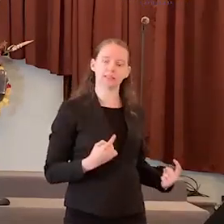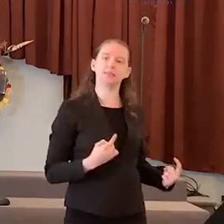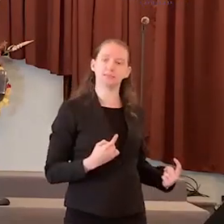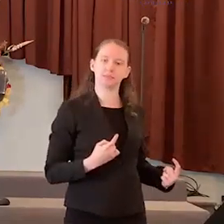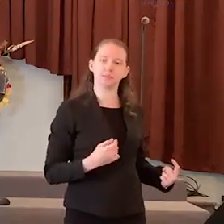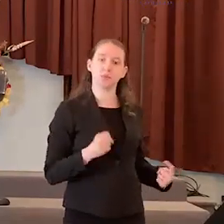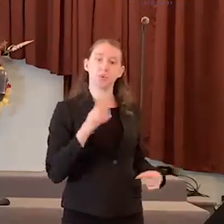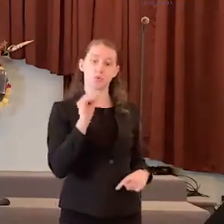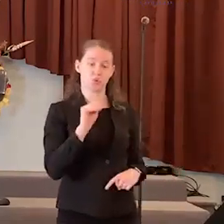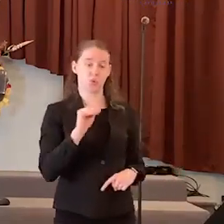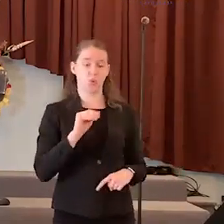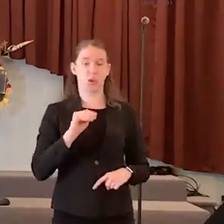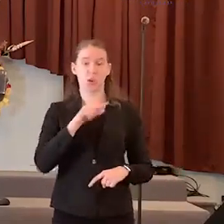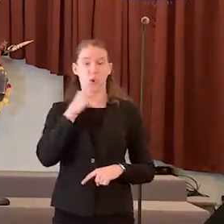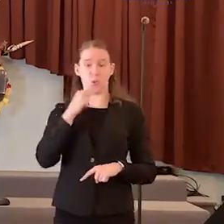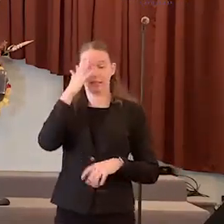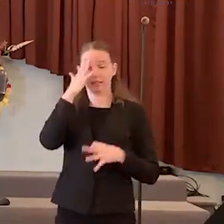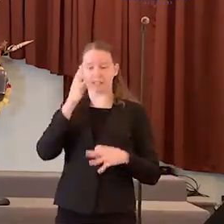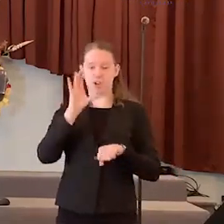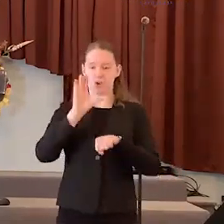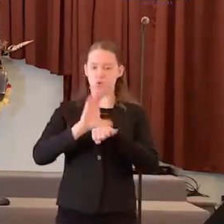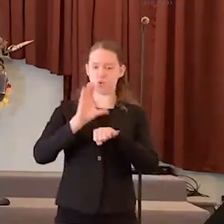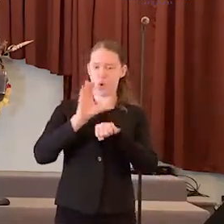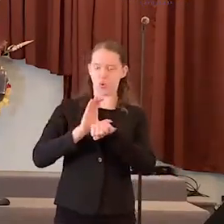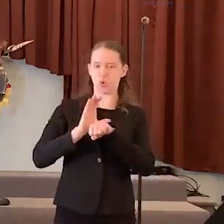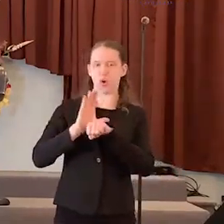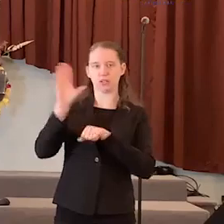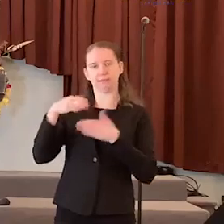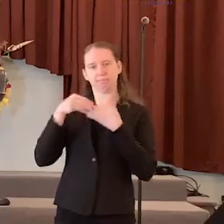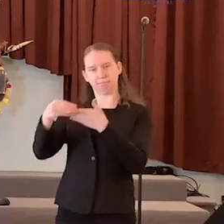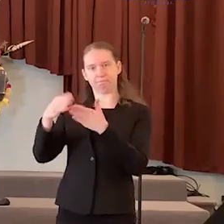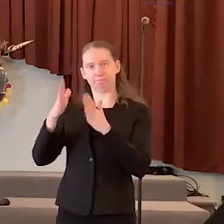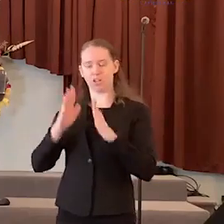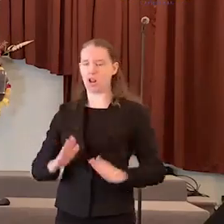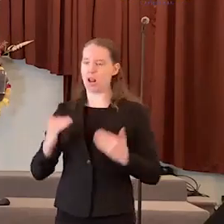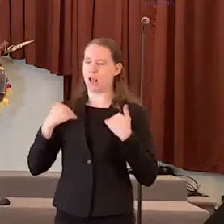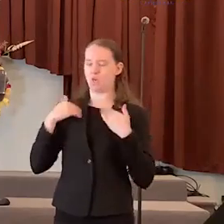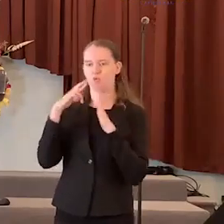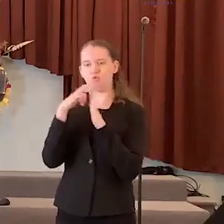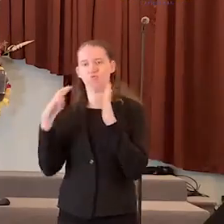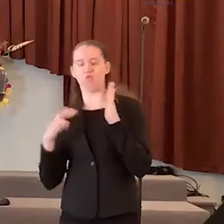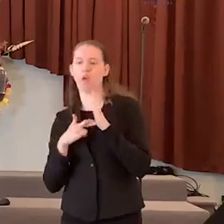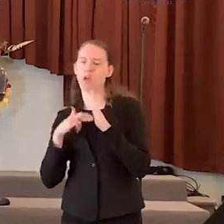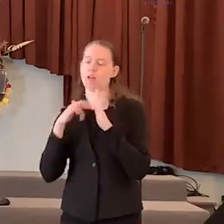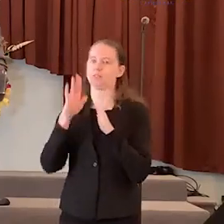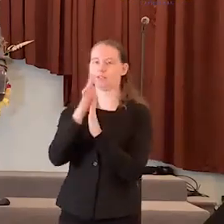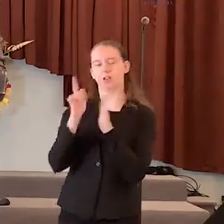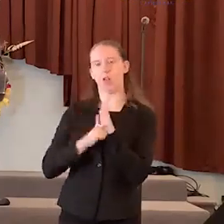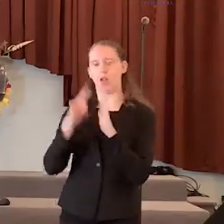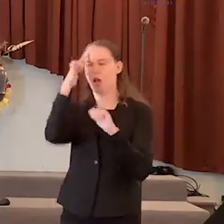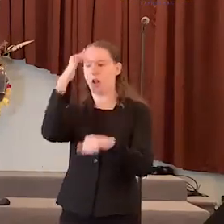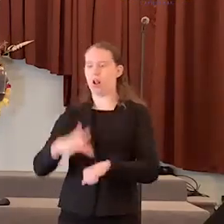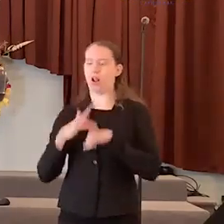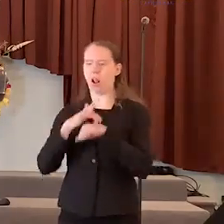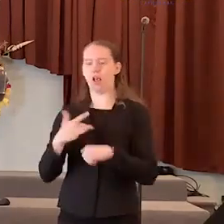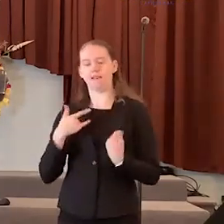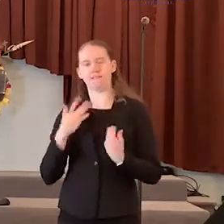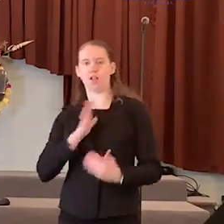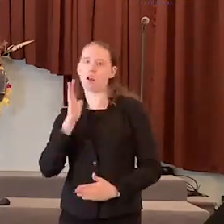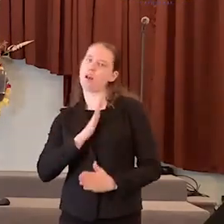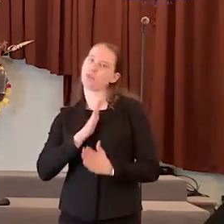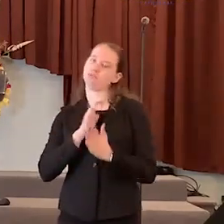and its leadership have become so obsessed with its rules and pious and its